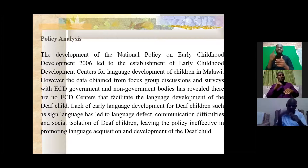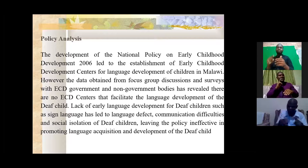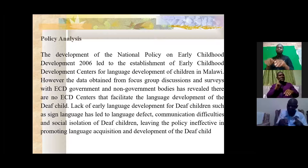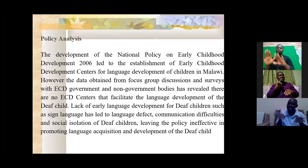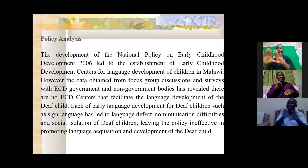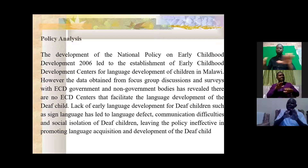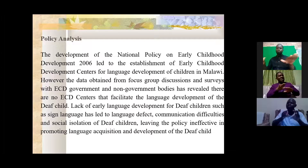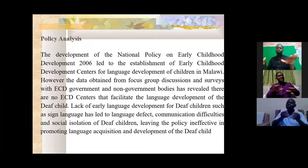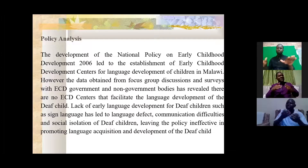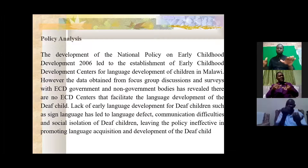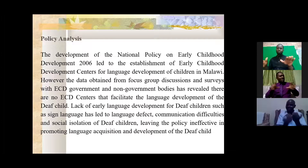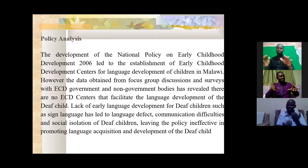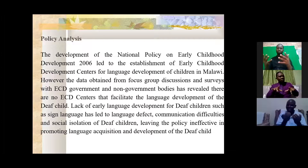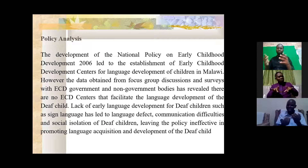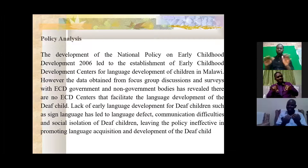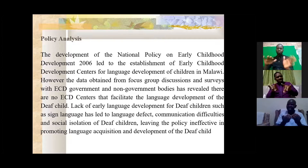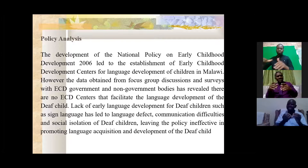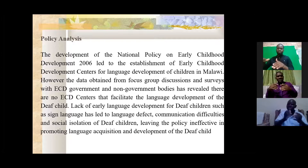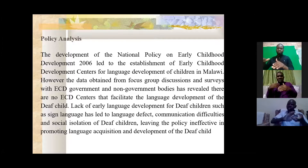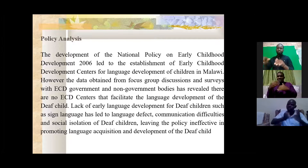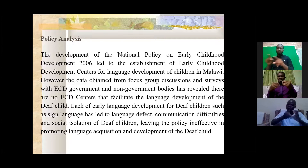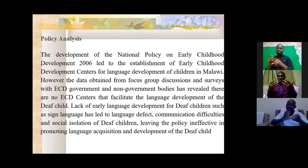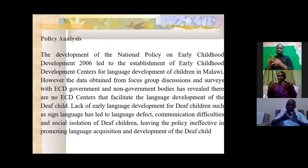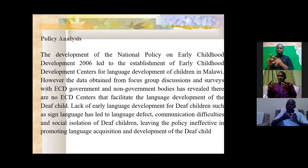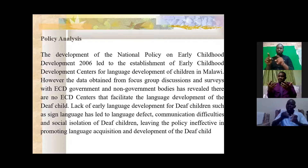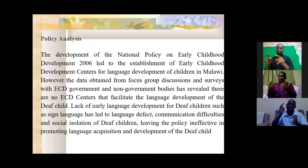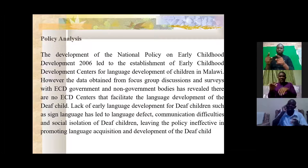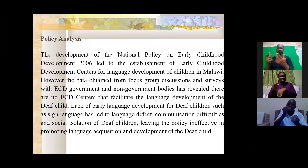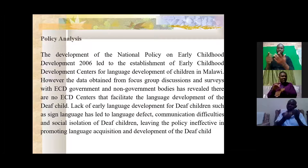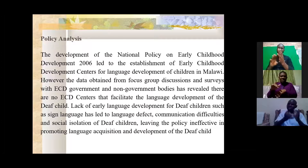And thereafter, we see that there's lack of early language development